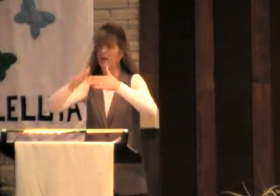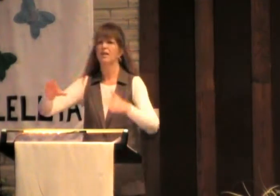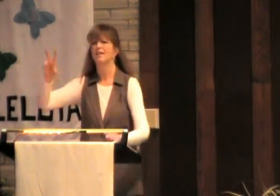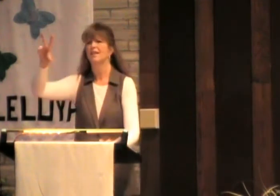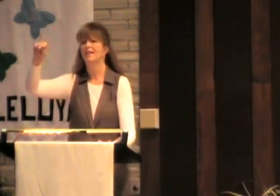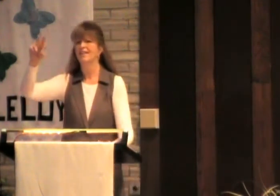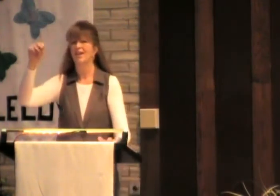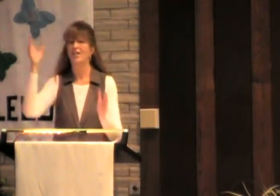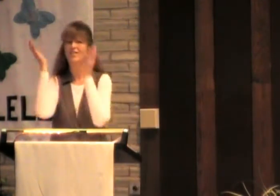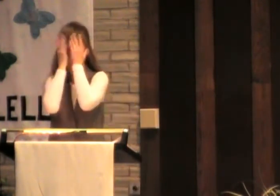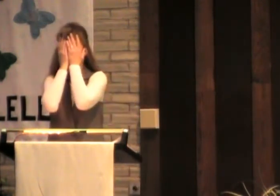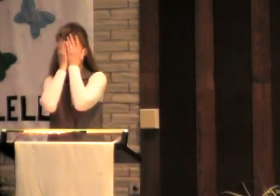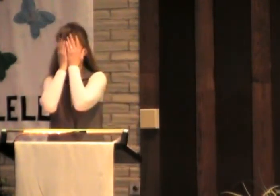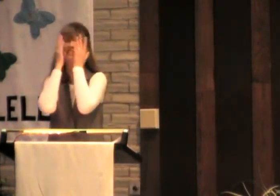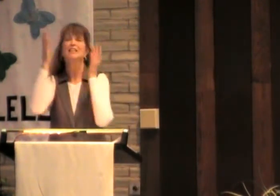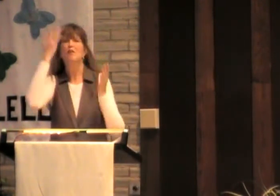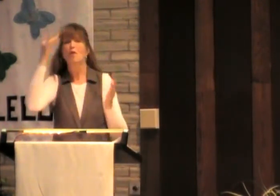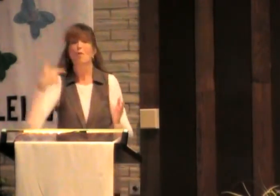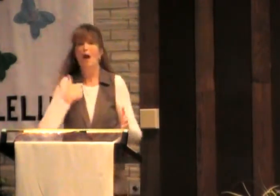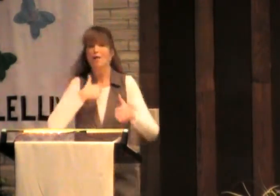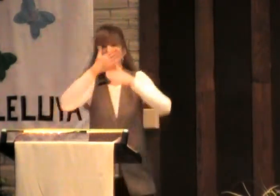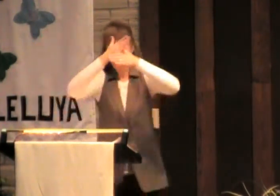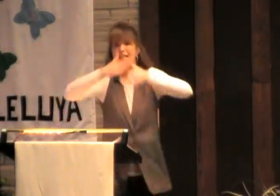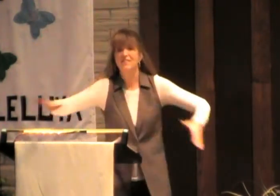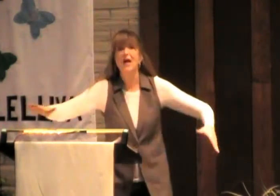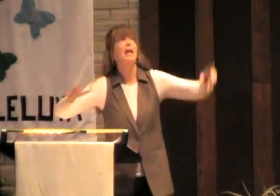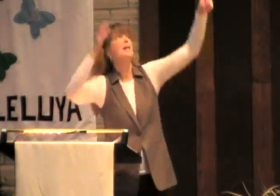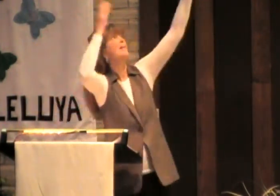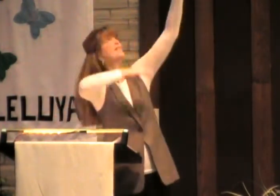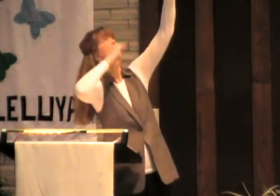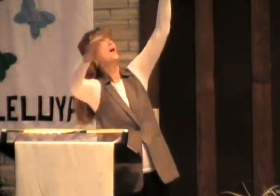15, Paul said, is Christ divided?